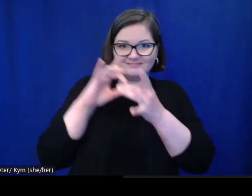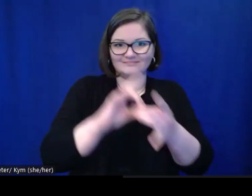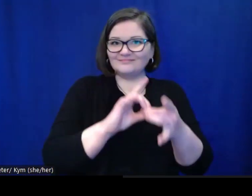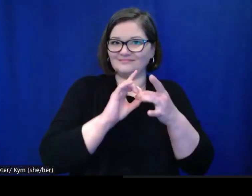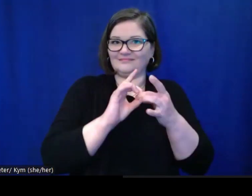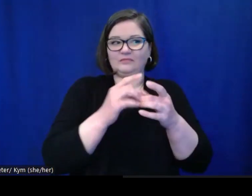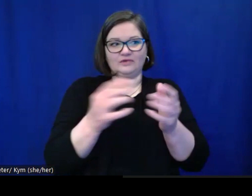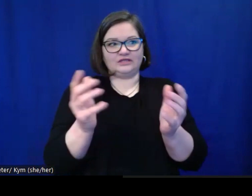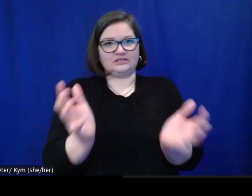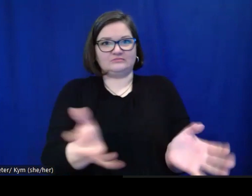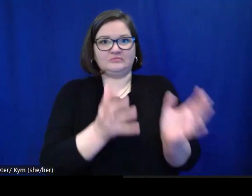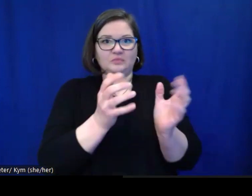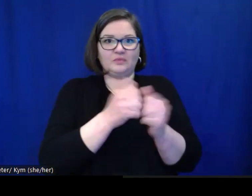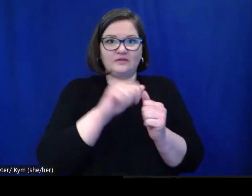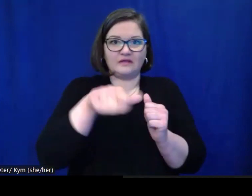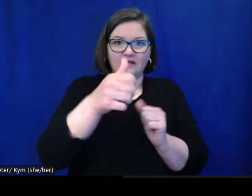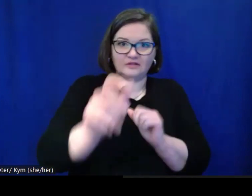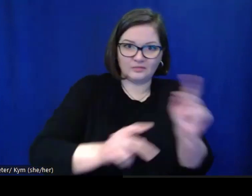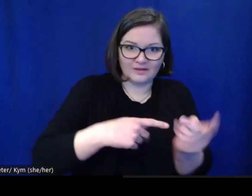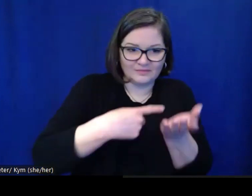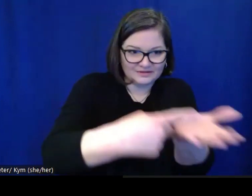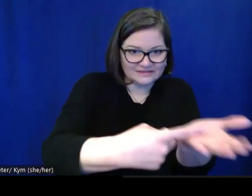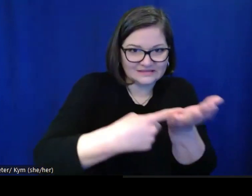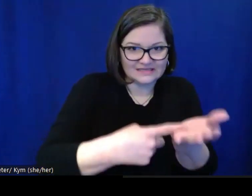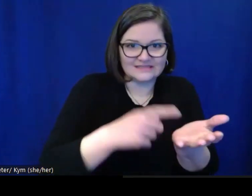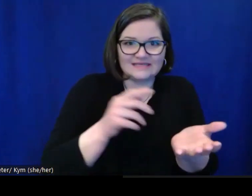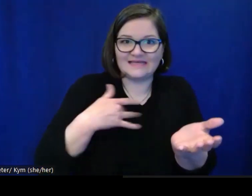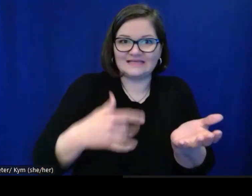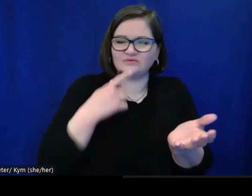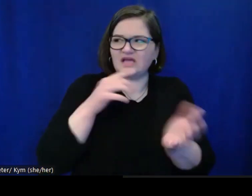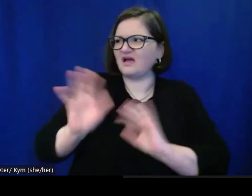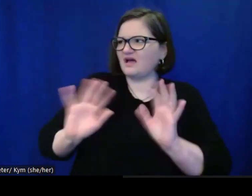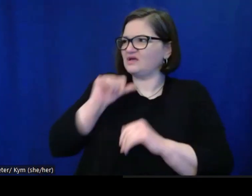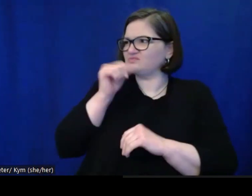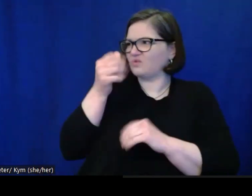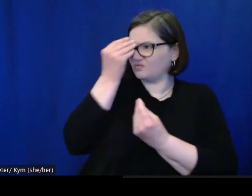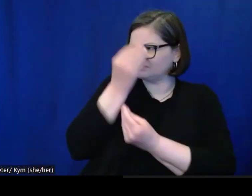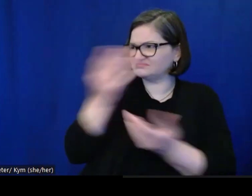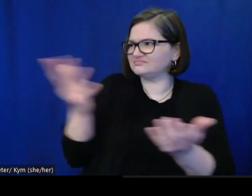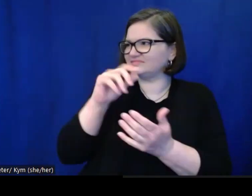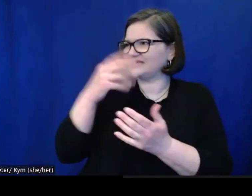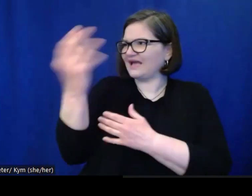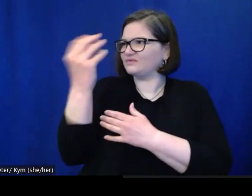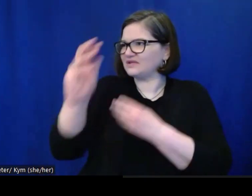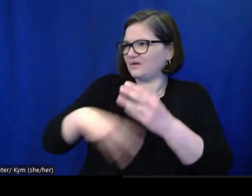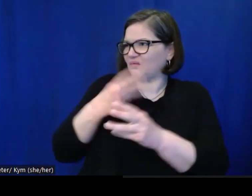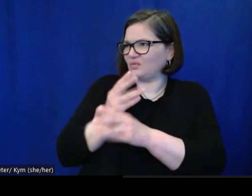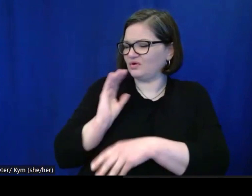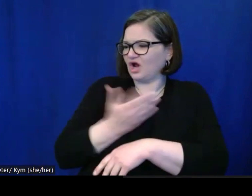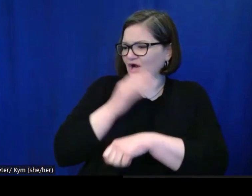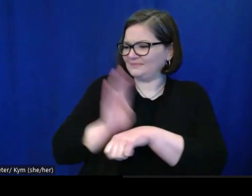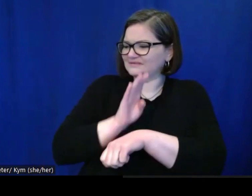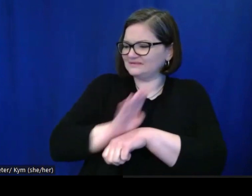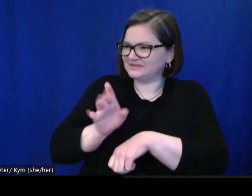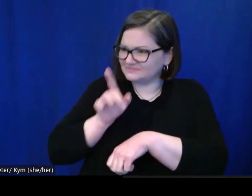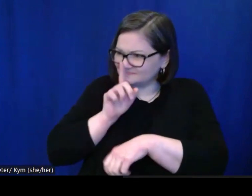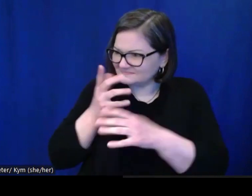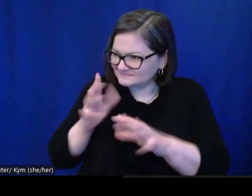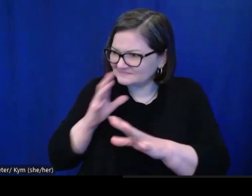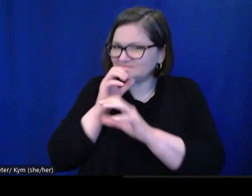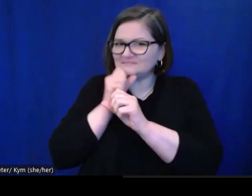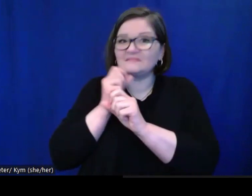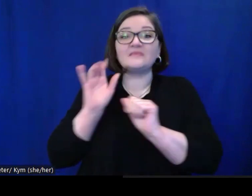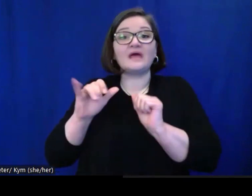It's don't tell the outside world our business. And so there is a lot of turmoil